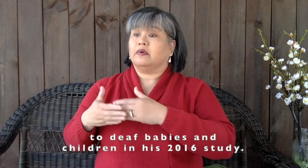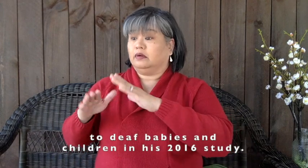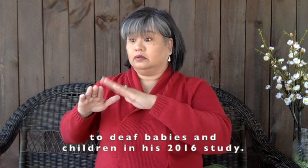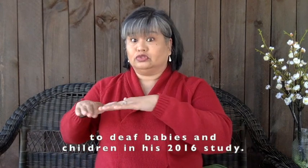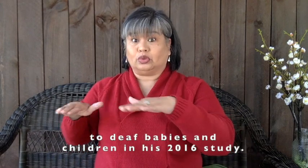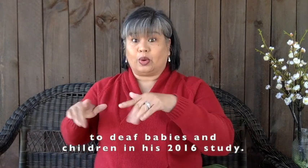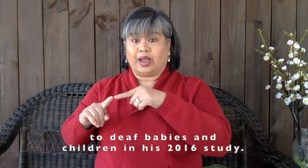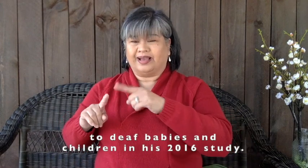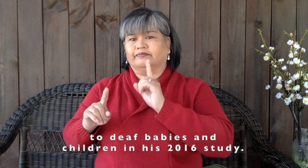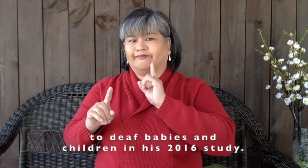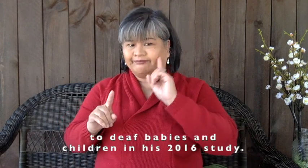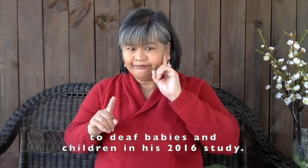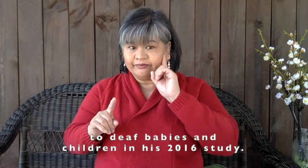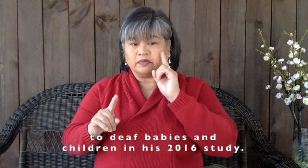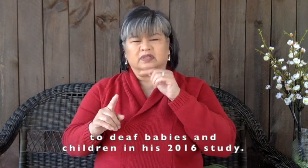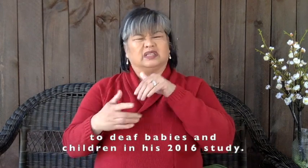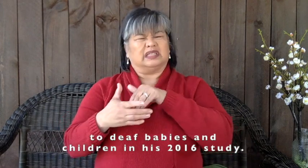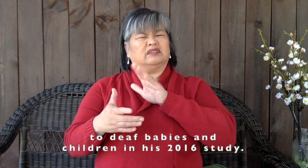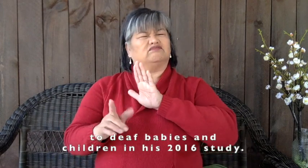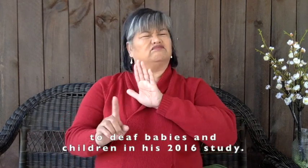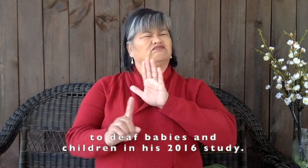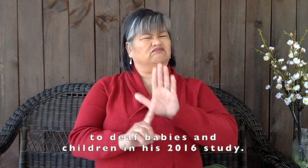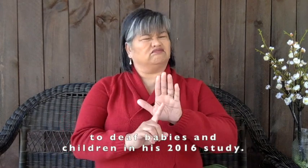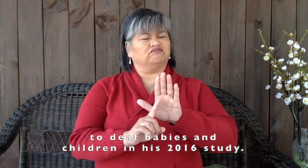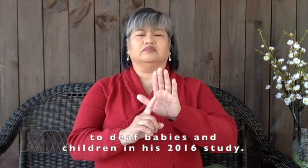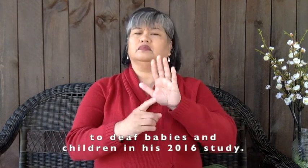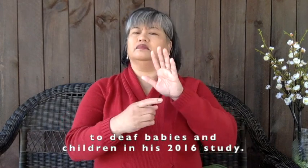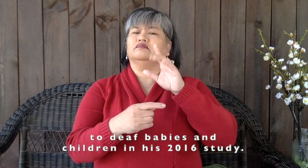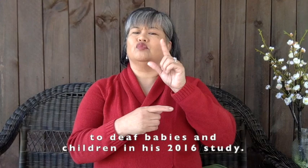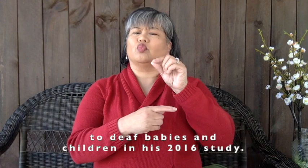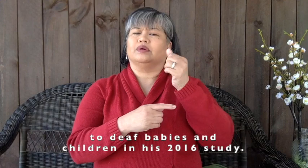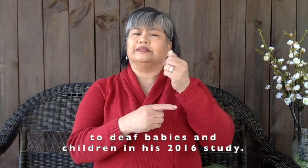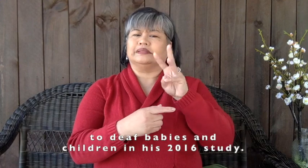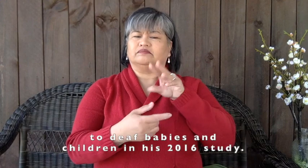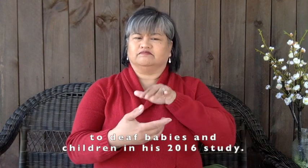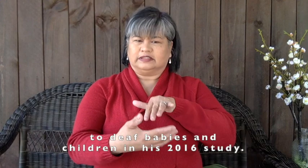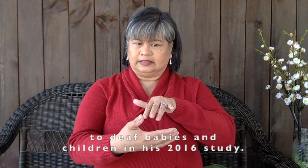to deaf babies and children in his 2016 study.